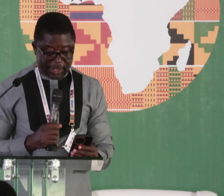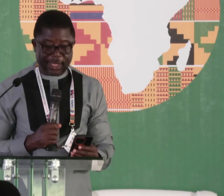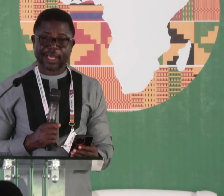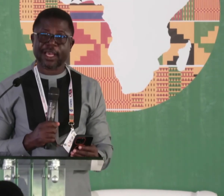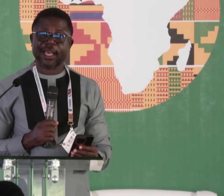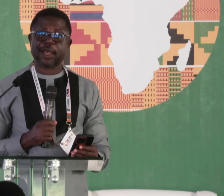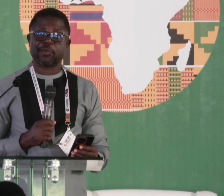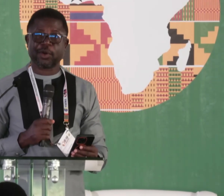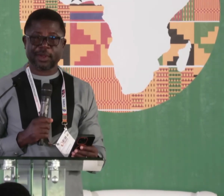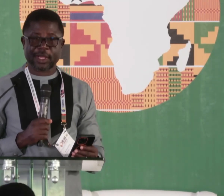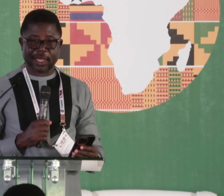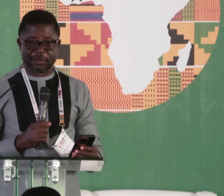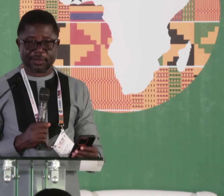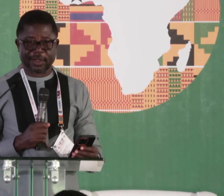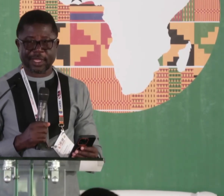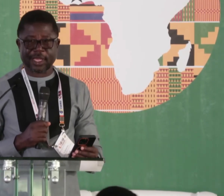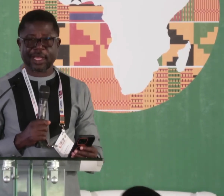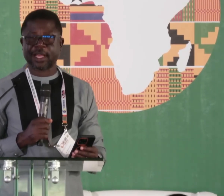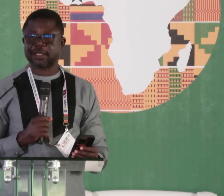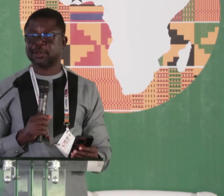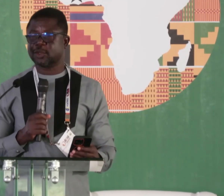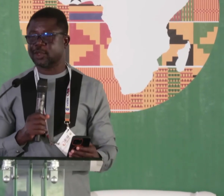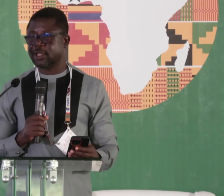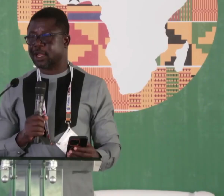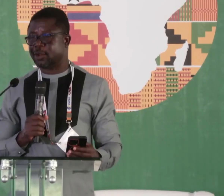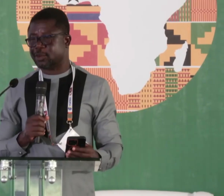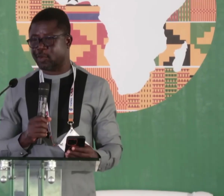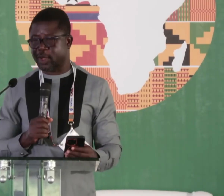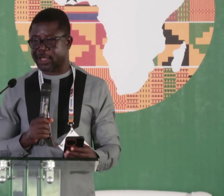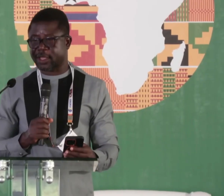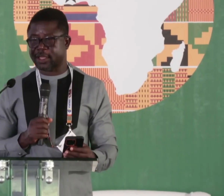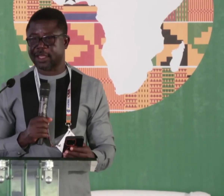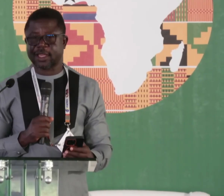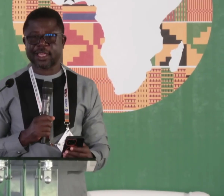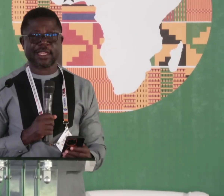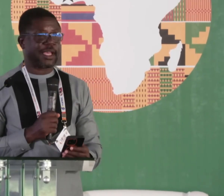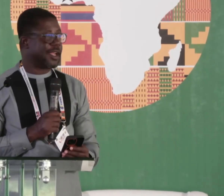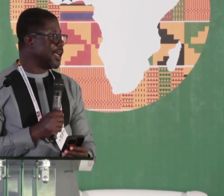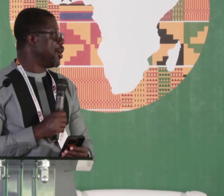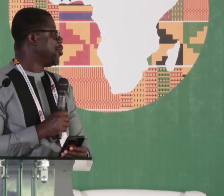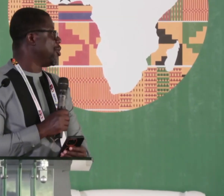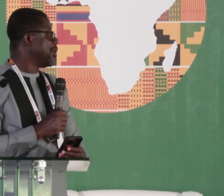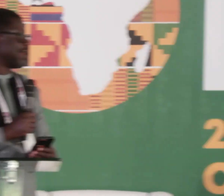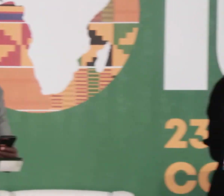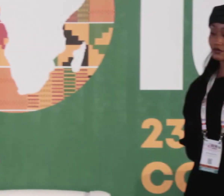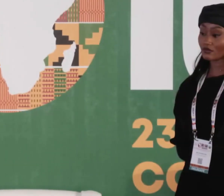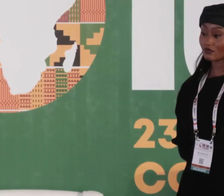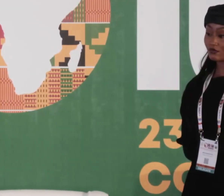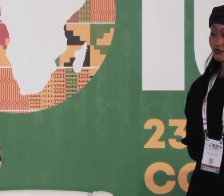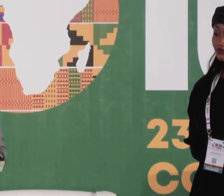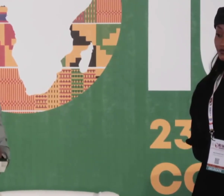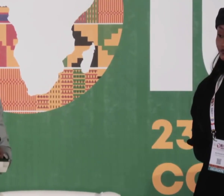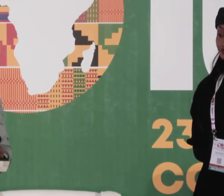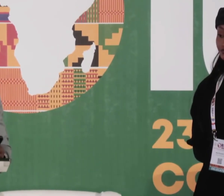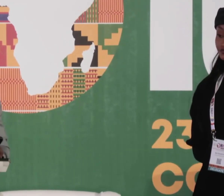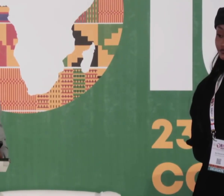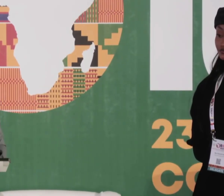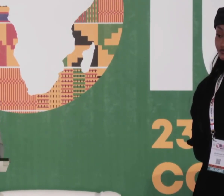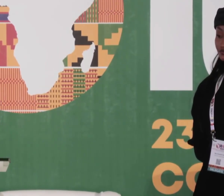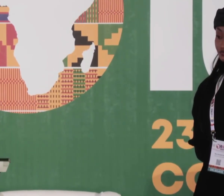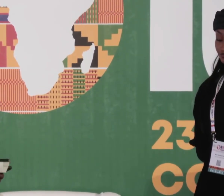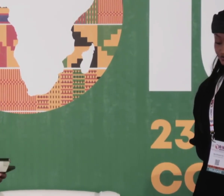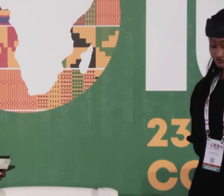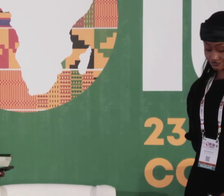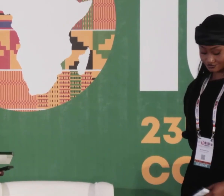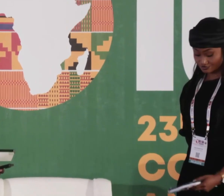physiology and public health, and has been doing a lot of work in the area of public health. So can we listen